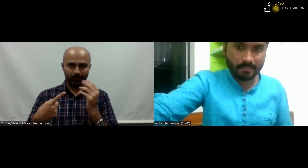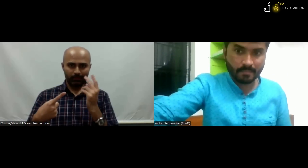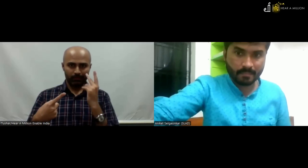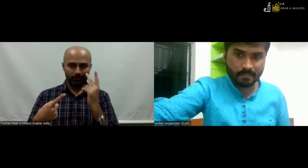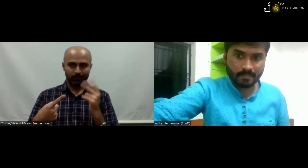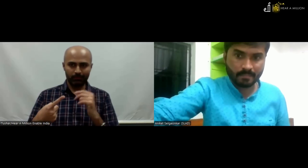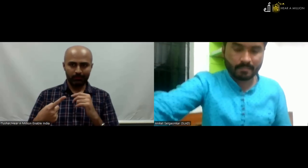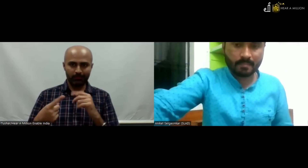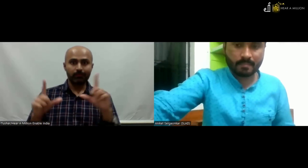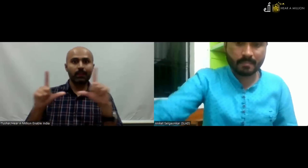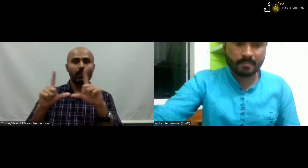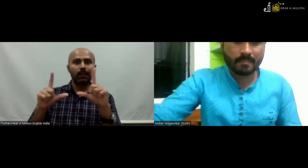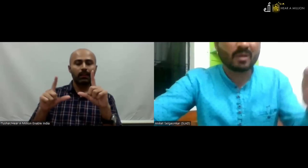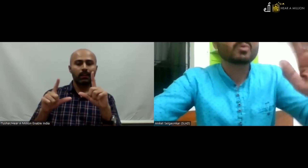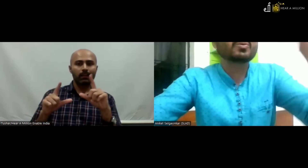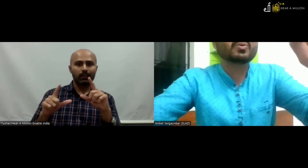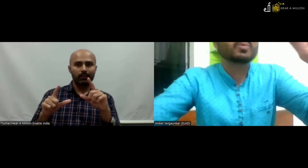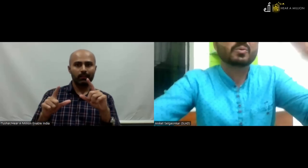people.